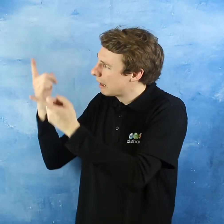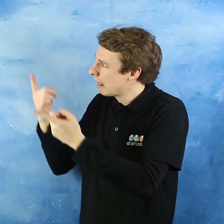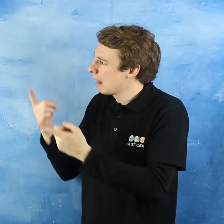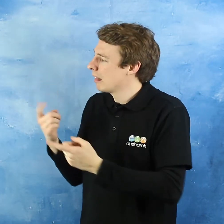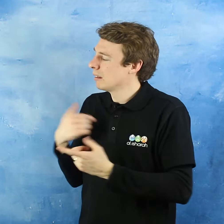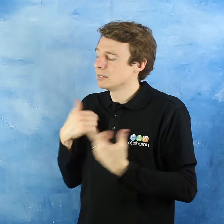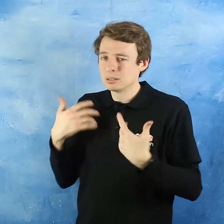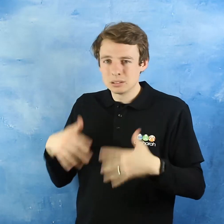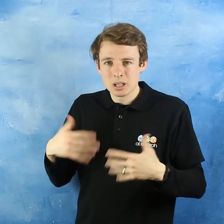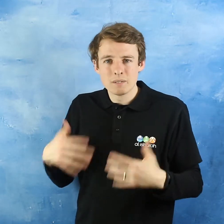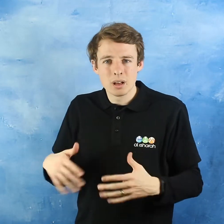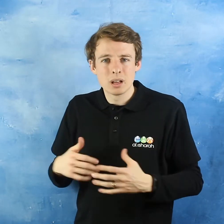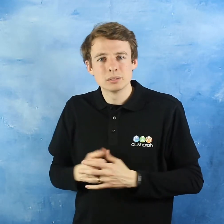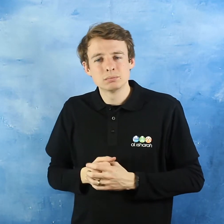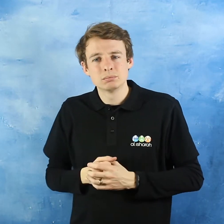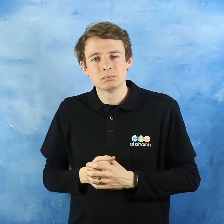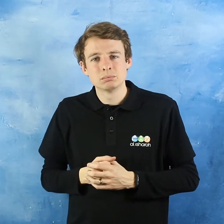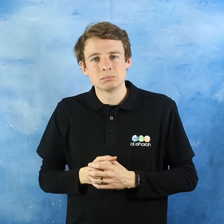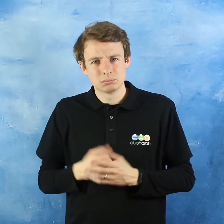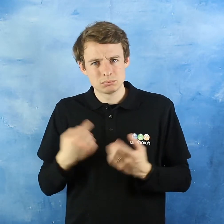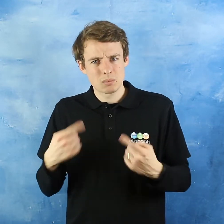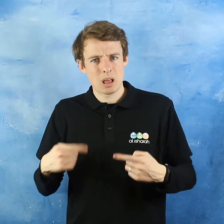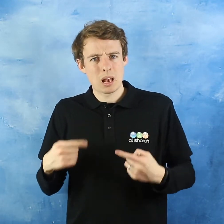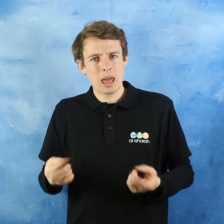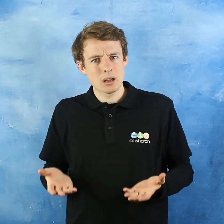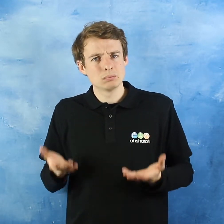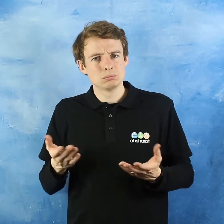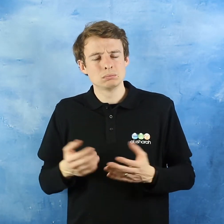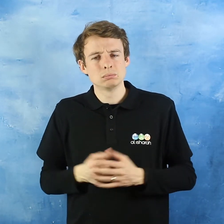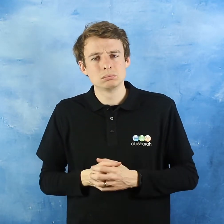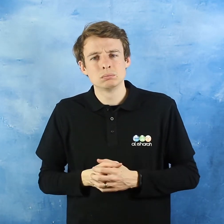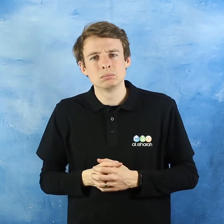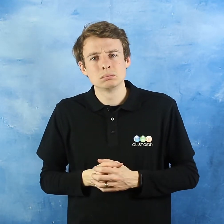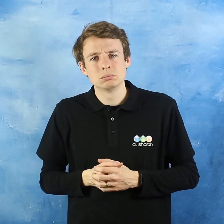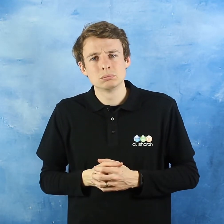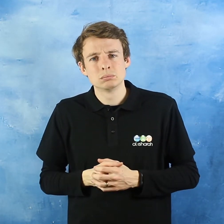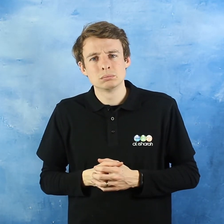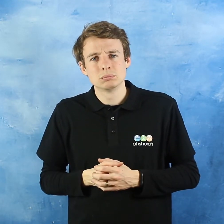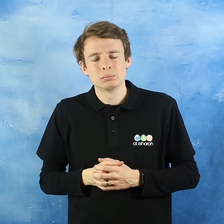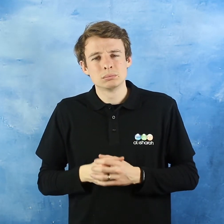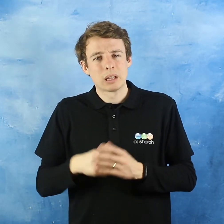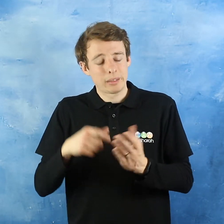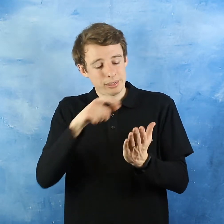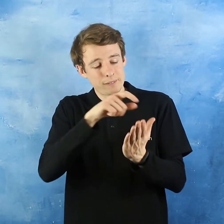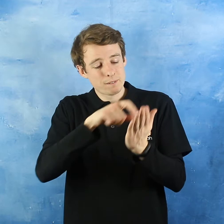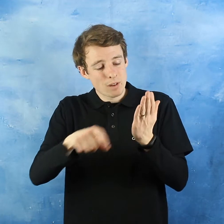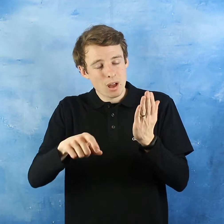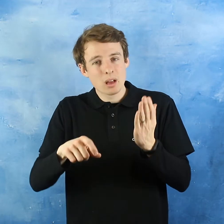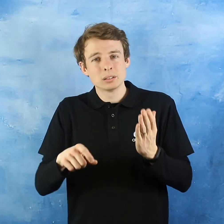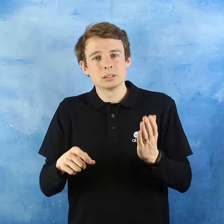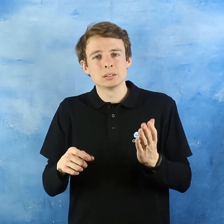rahmatullahi making tafsir of this verse of and dua of Yaqub alayhi salatu wasalam,